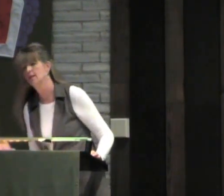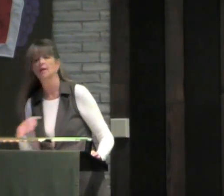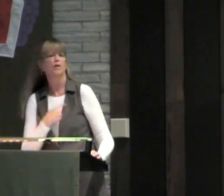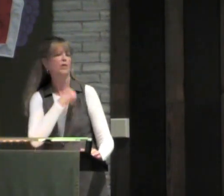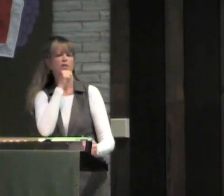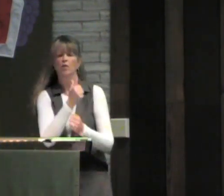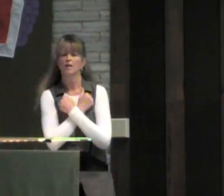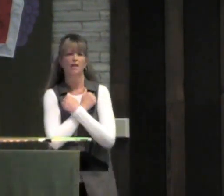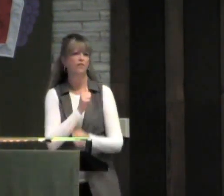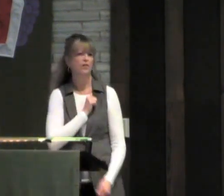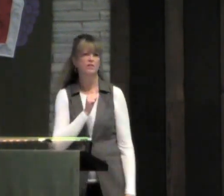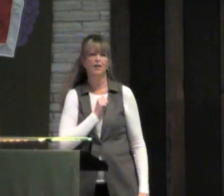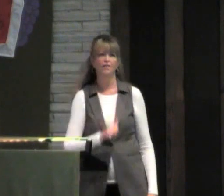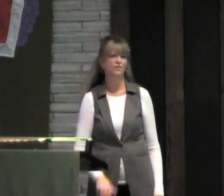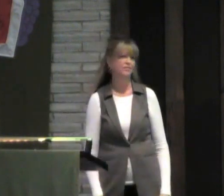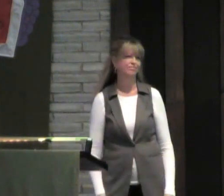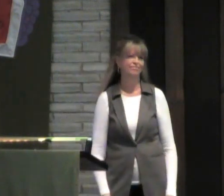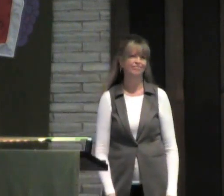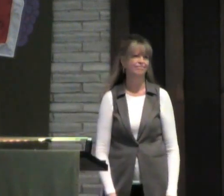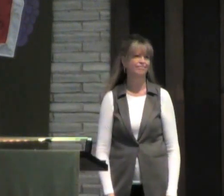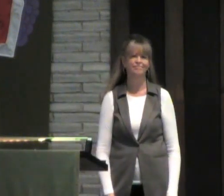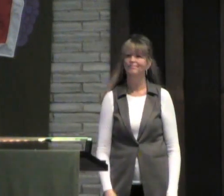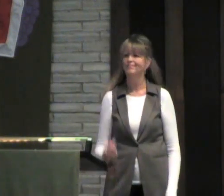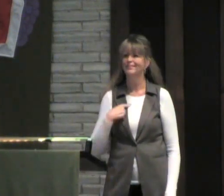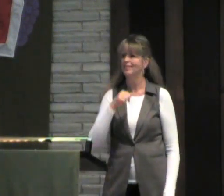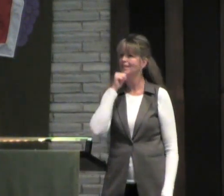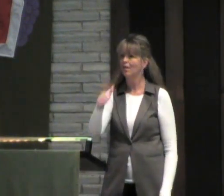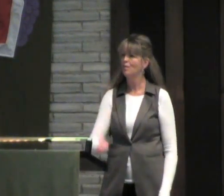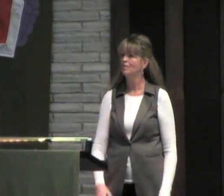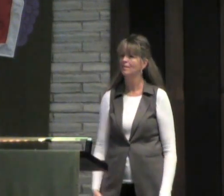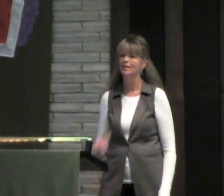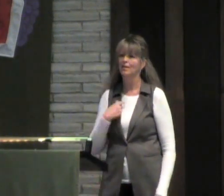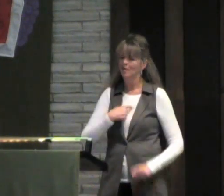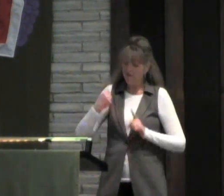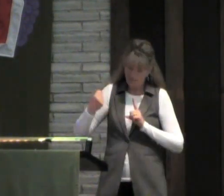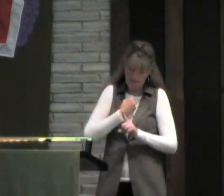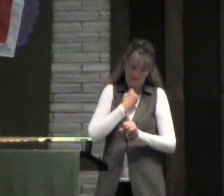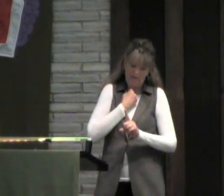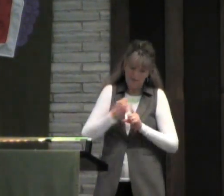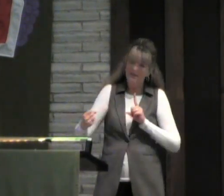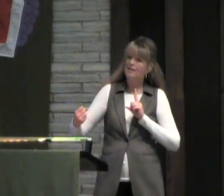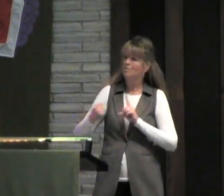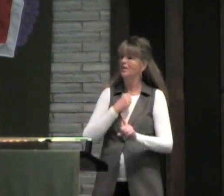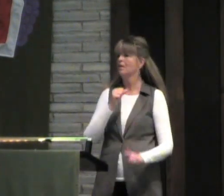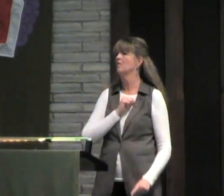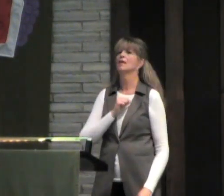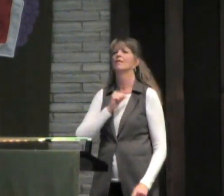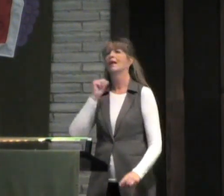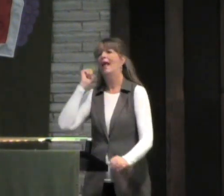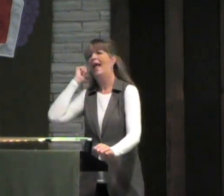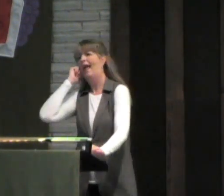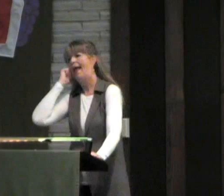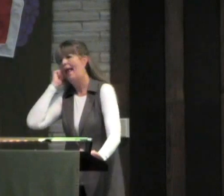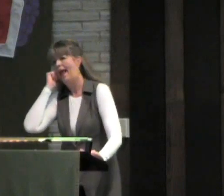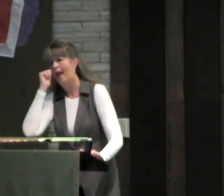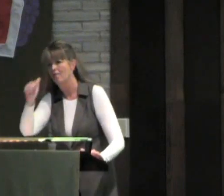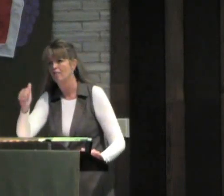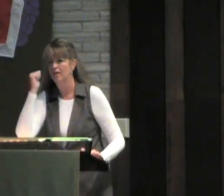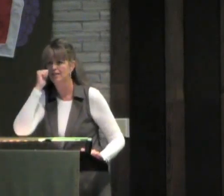don't. We don't love ourselves. We don't do it. We beat ourselves up every